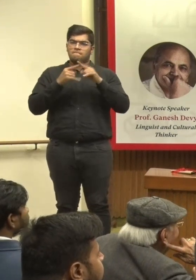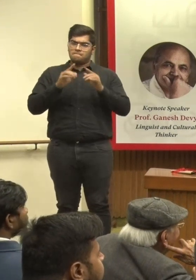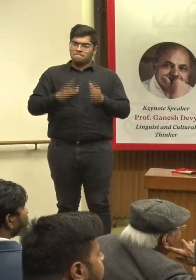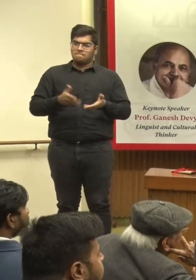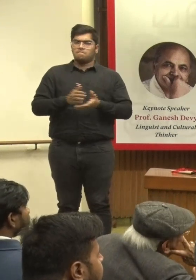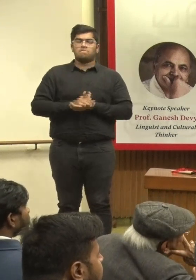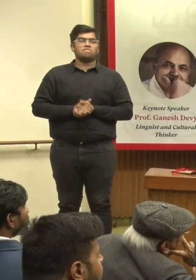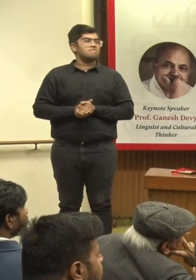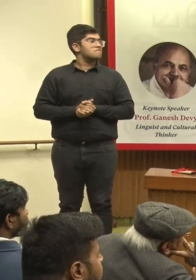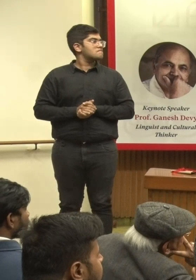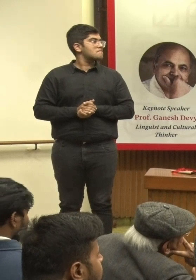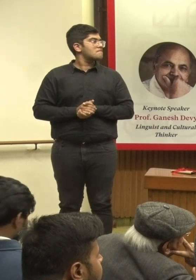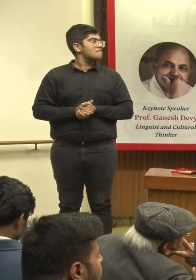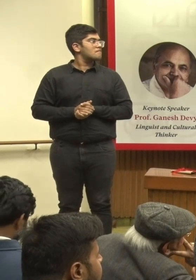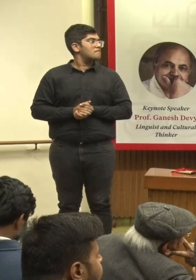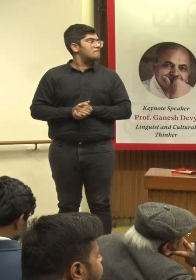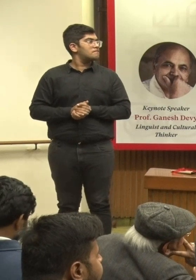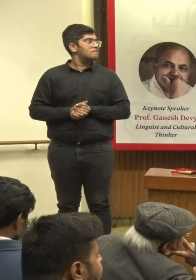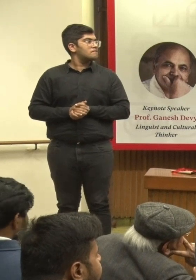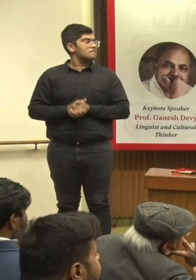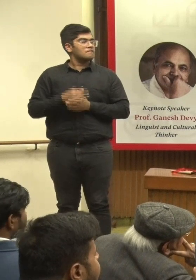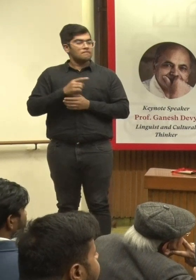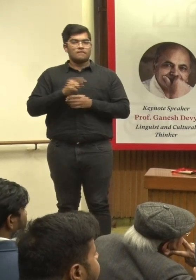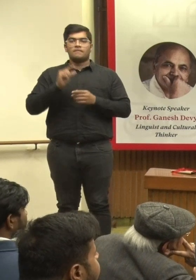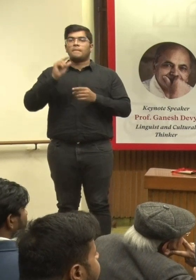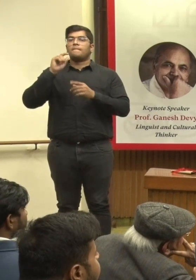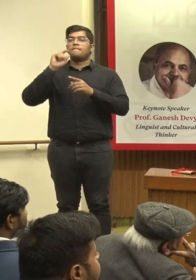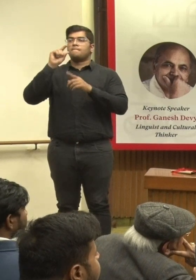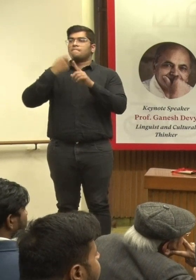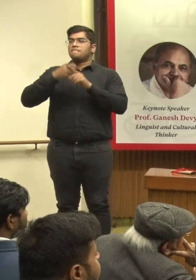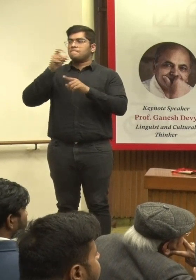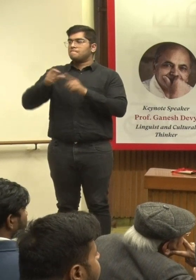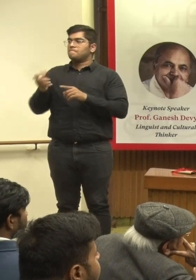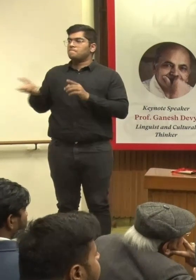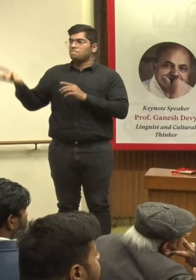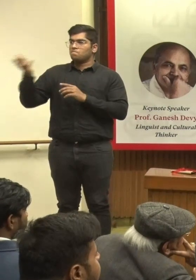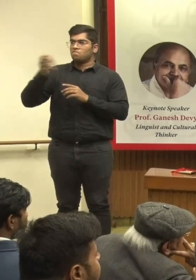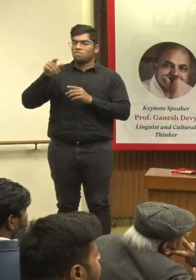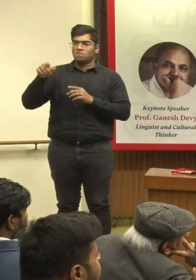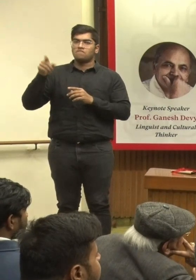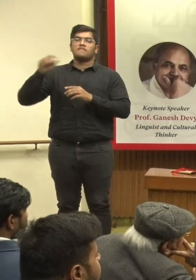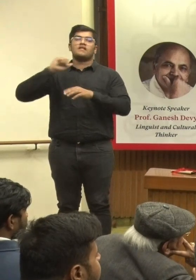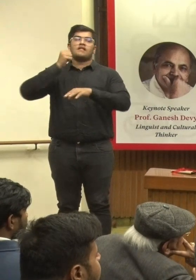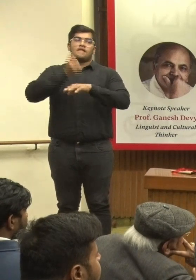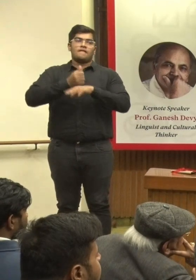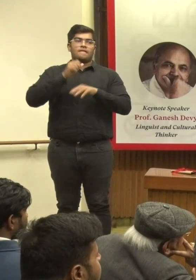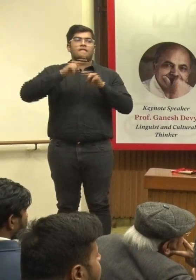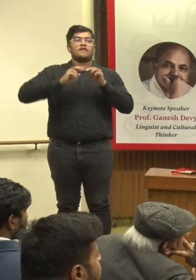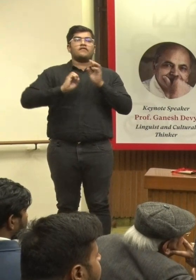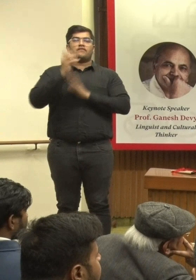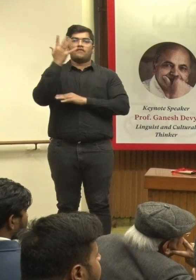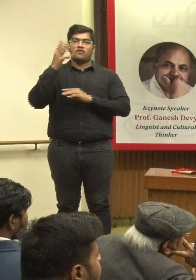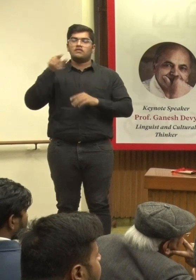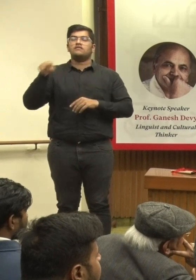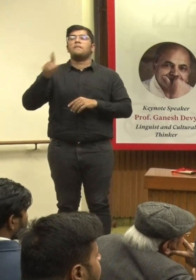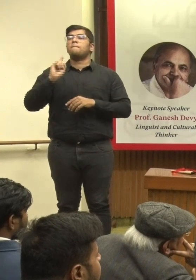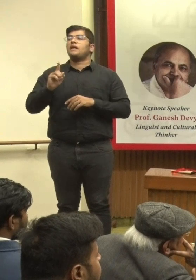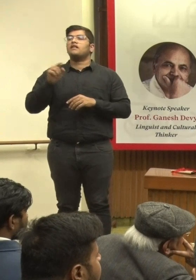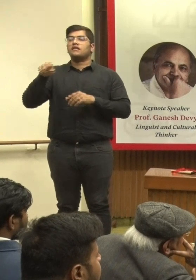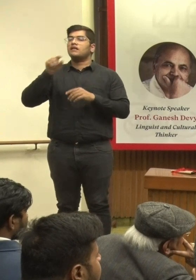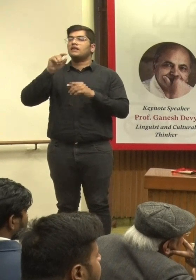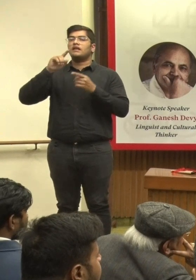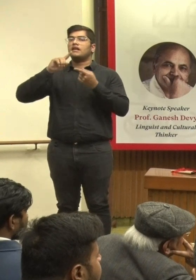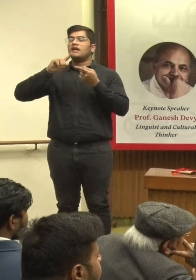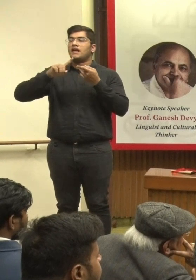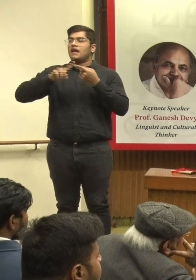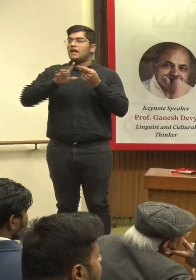The British in retaliation created their forest, but they did not create it in England because England did not have so much land.